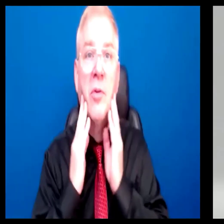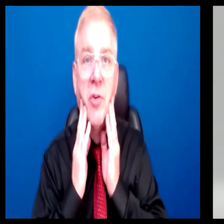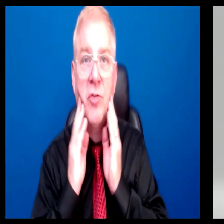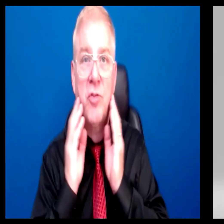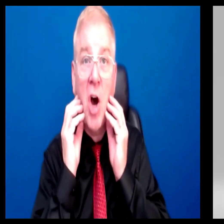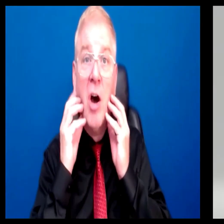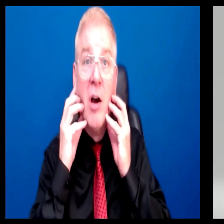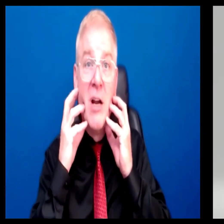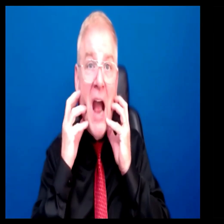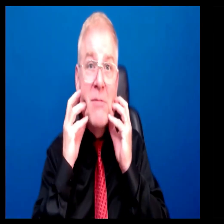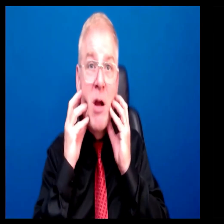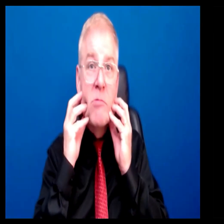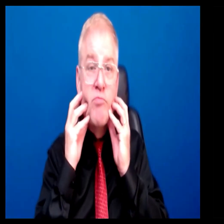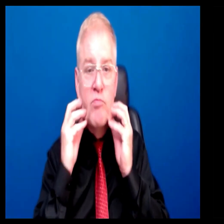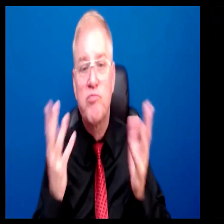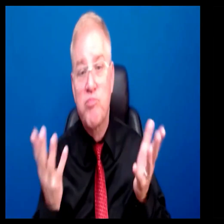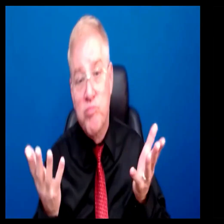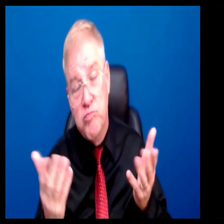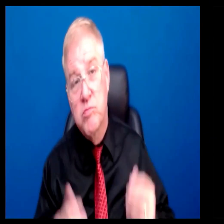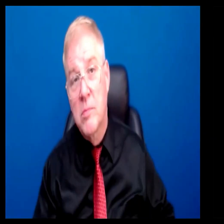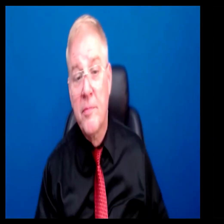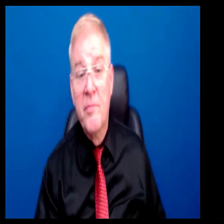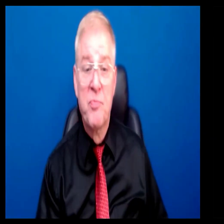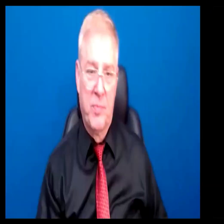J-A-W, your jaw.